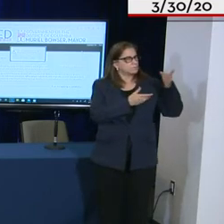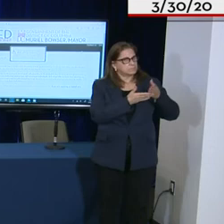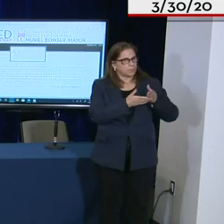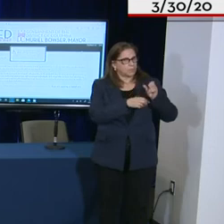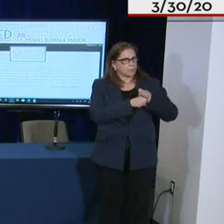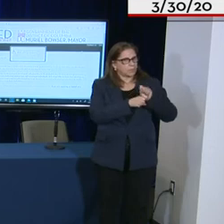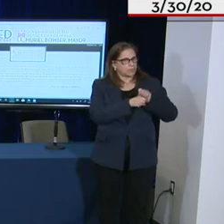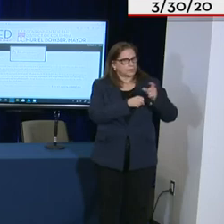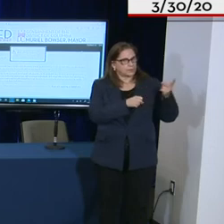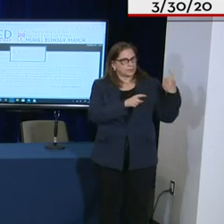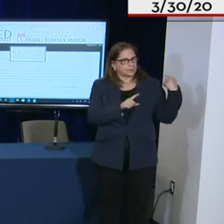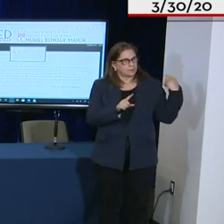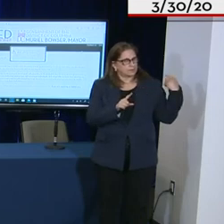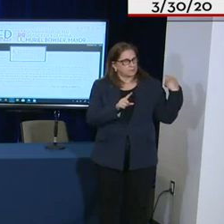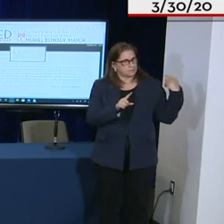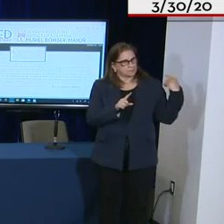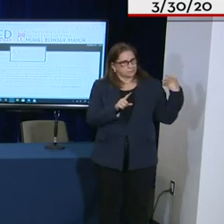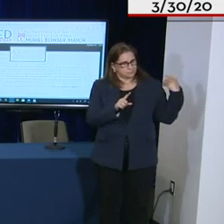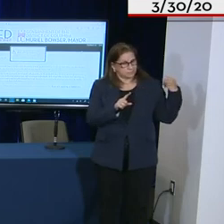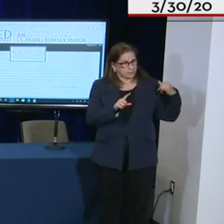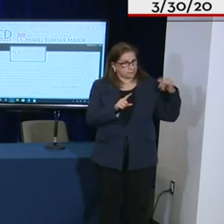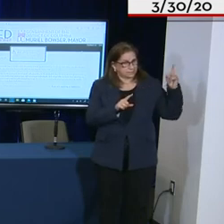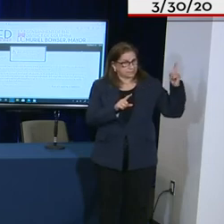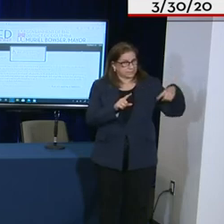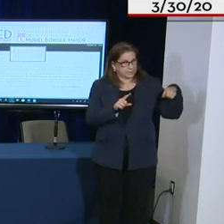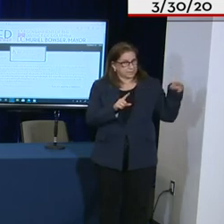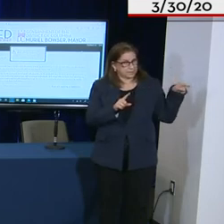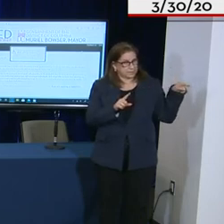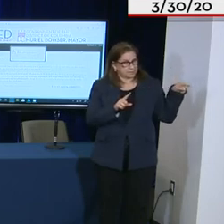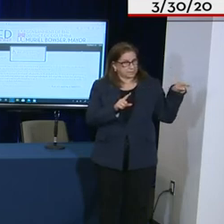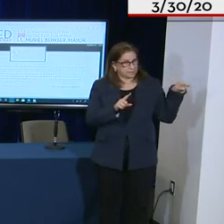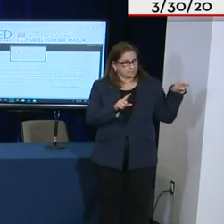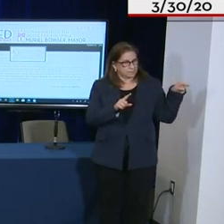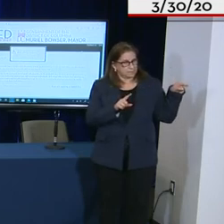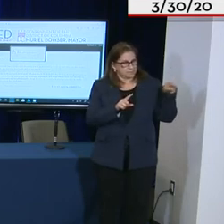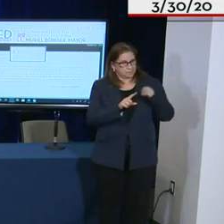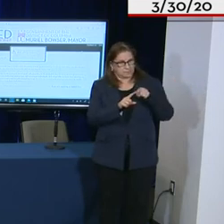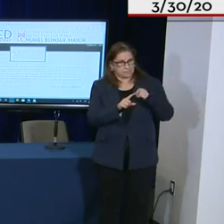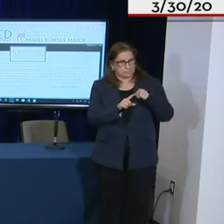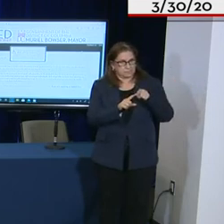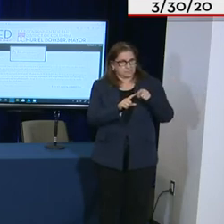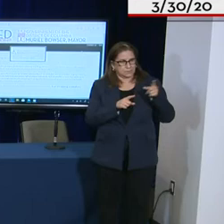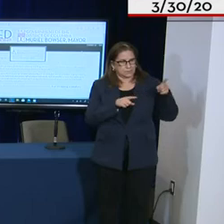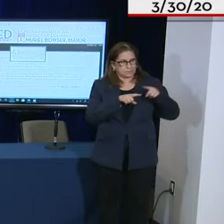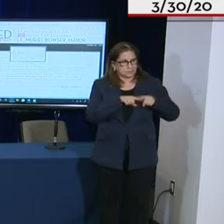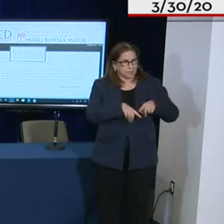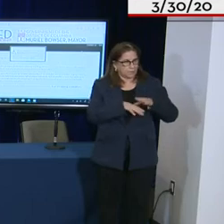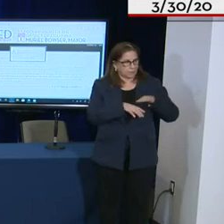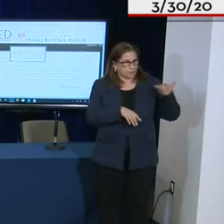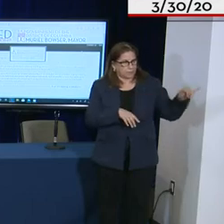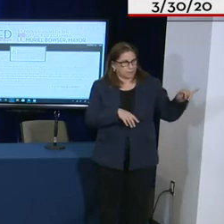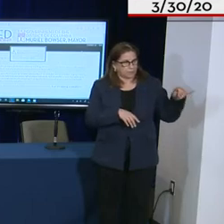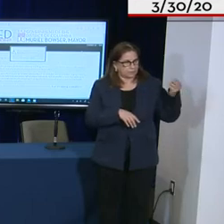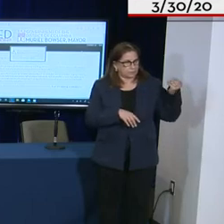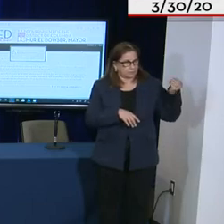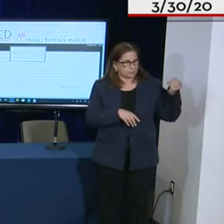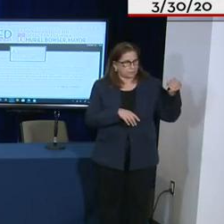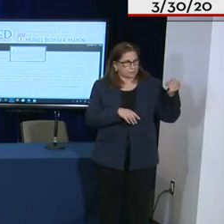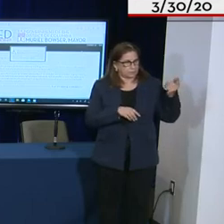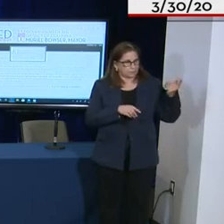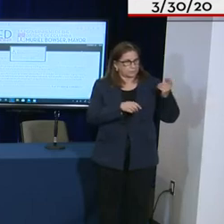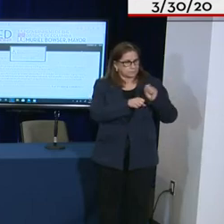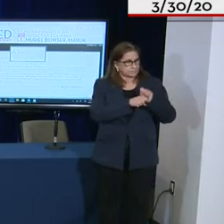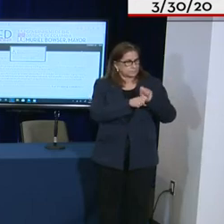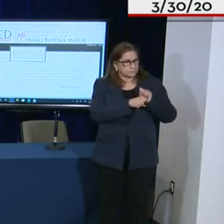of separation. It also depends if they are still being paid by their employer. Those are